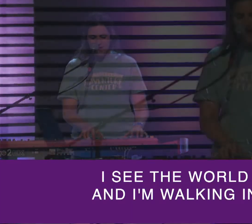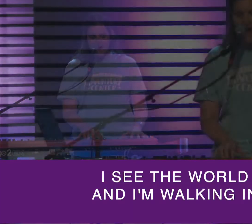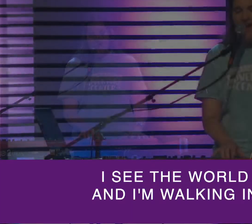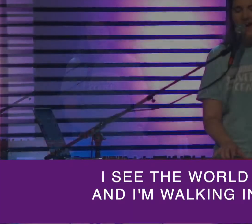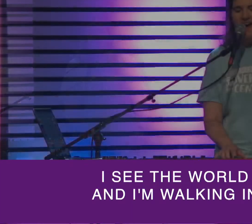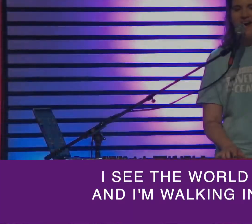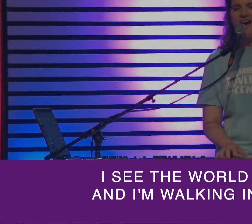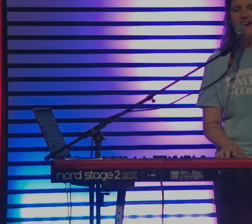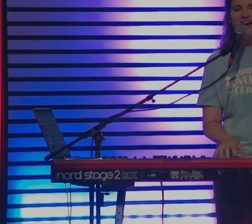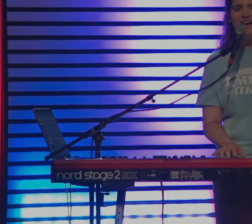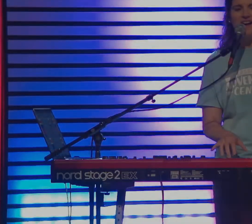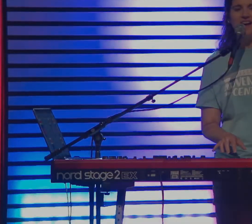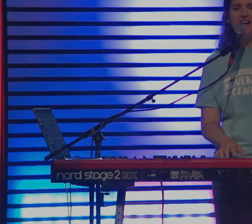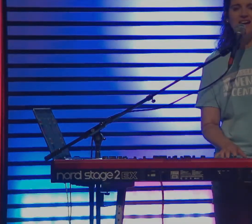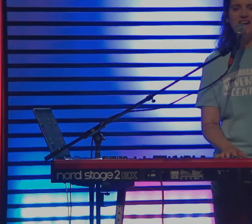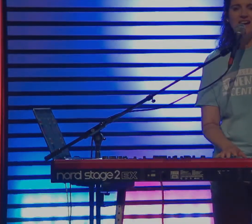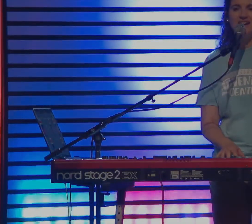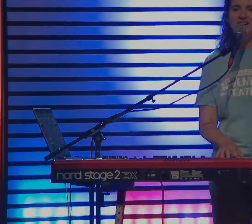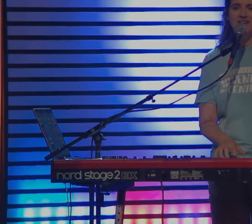the